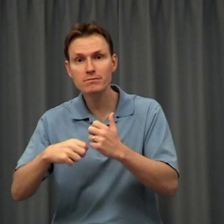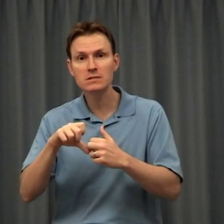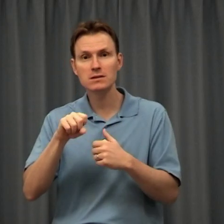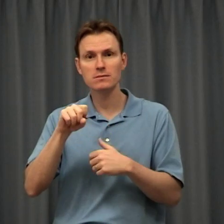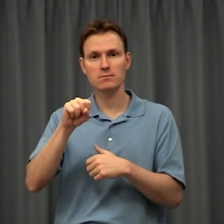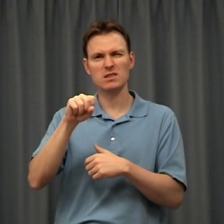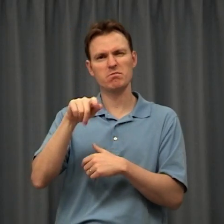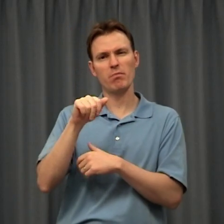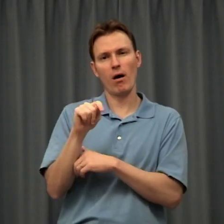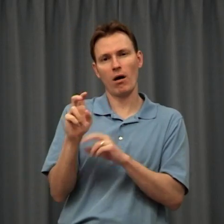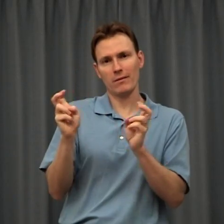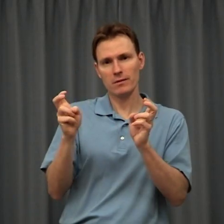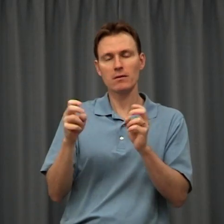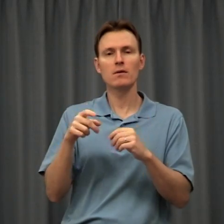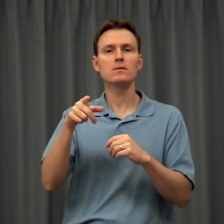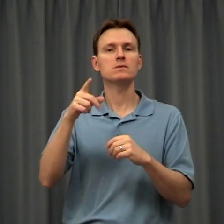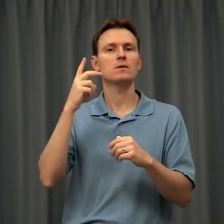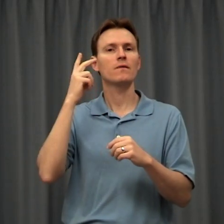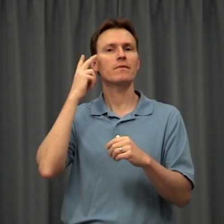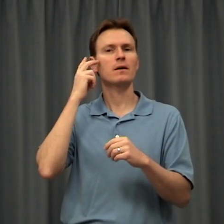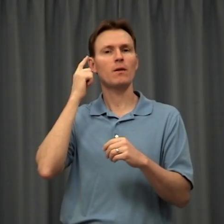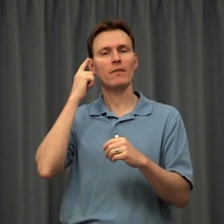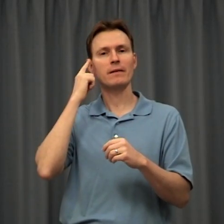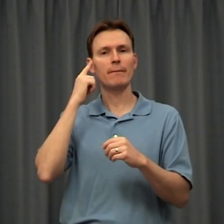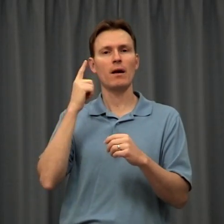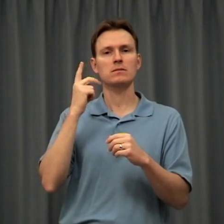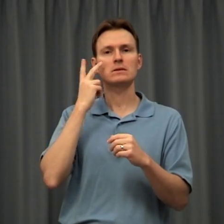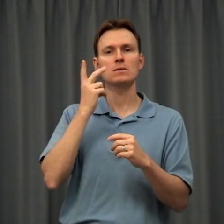Do they foresee any problems that you can overcome?